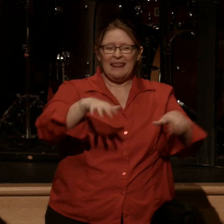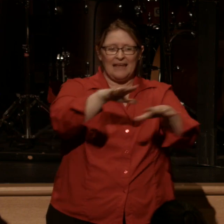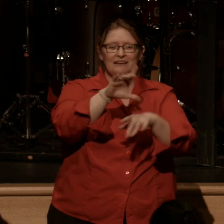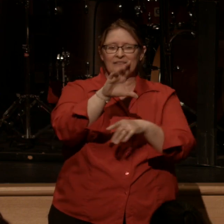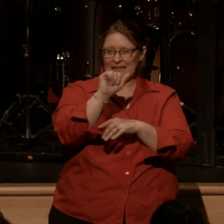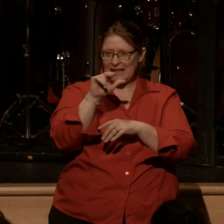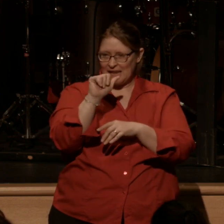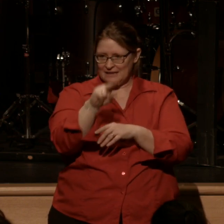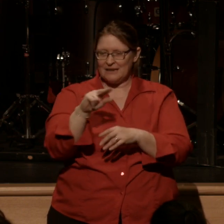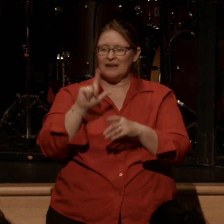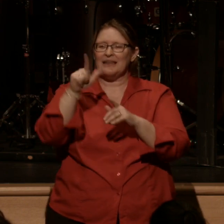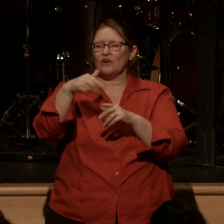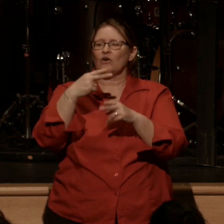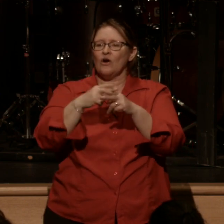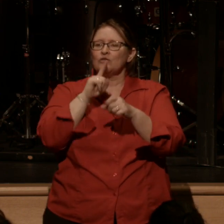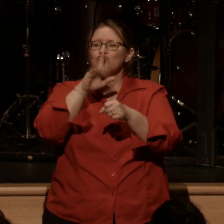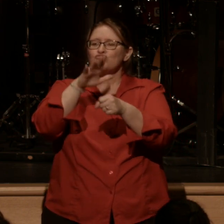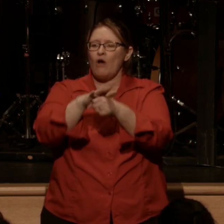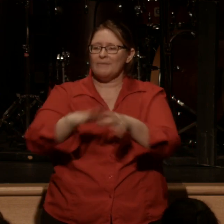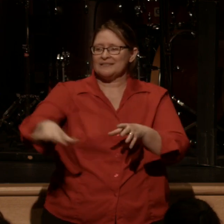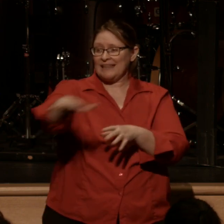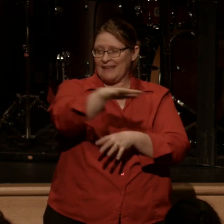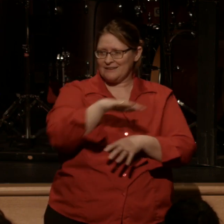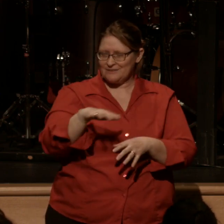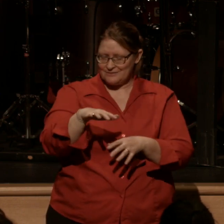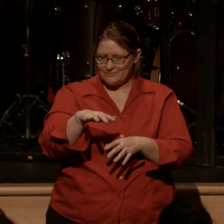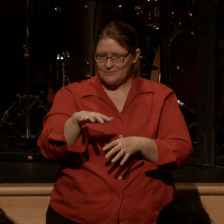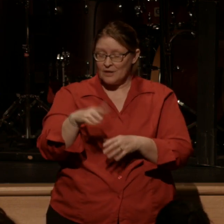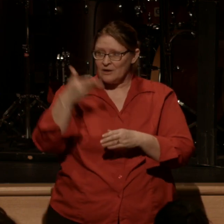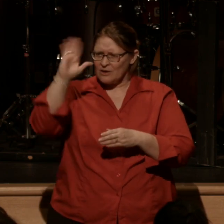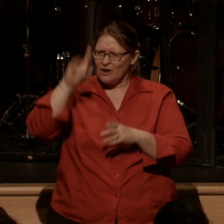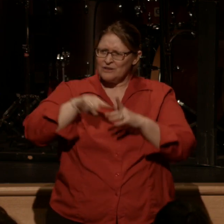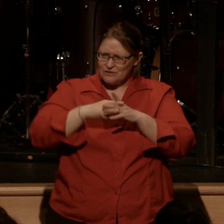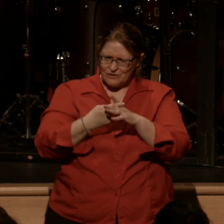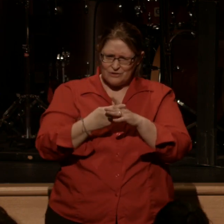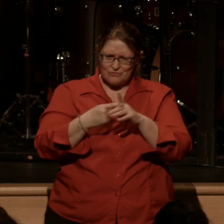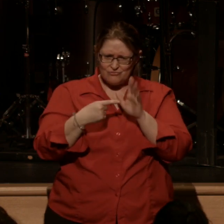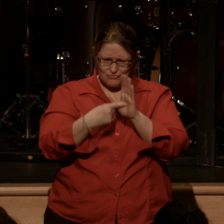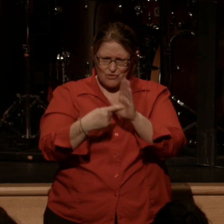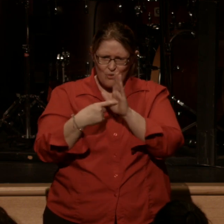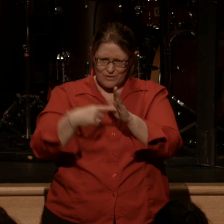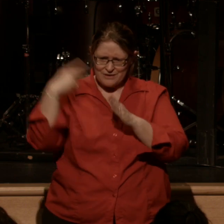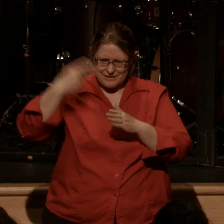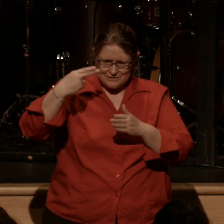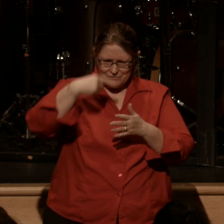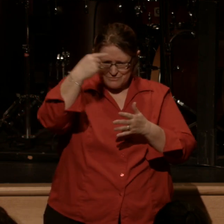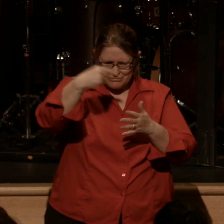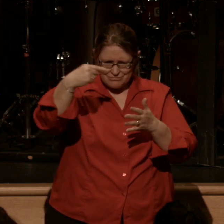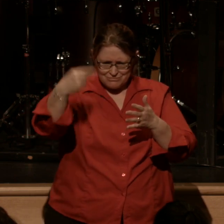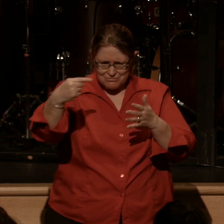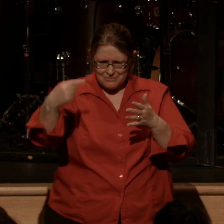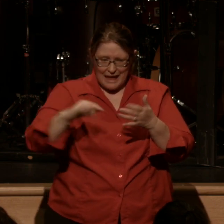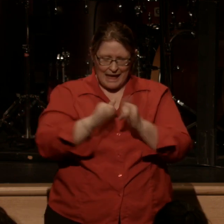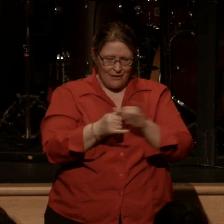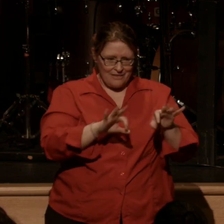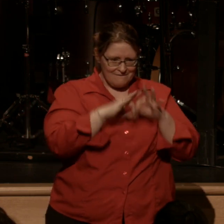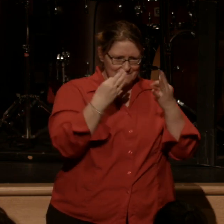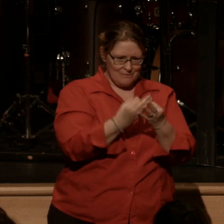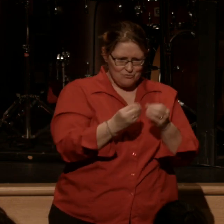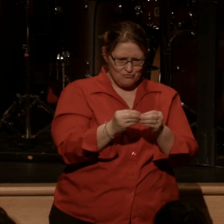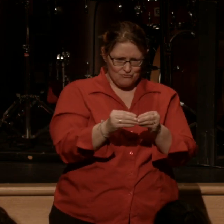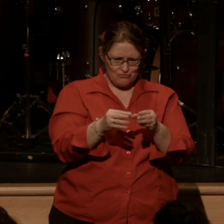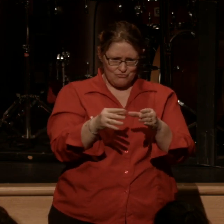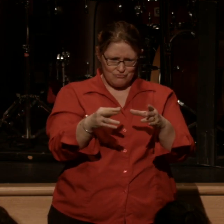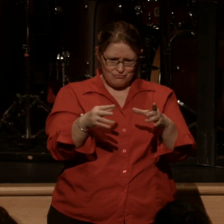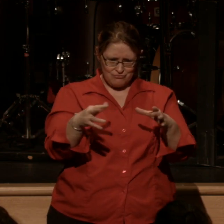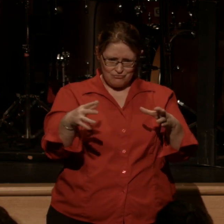It was later called the Promised Land. And God began to unfold history, showing how this family was growing and